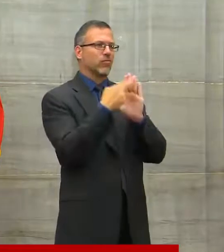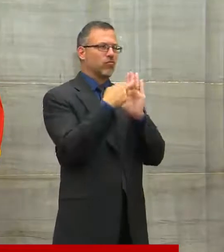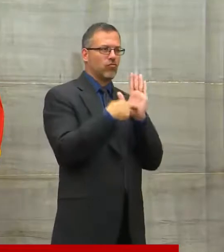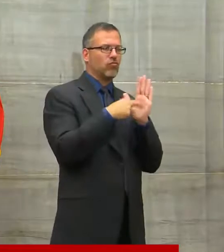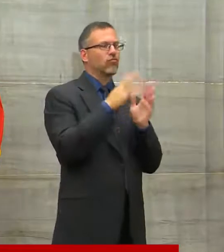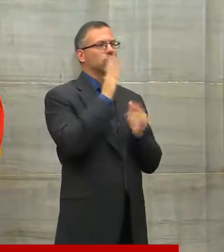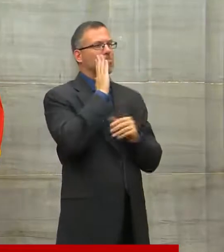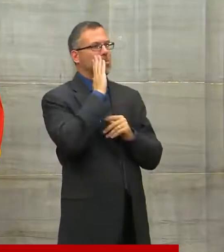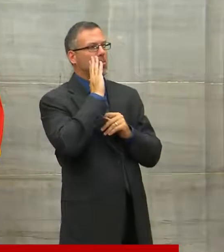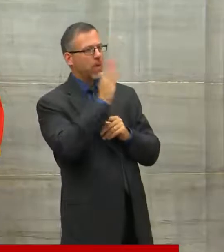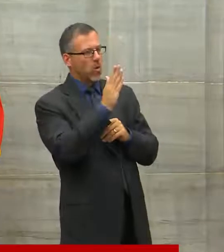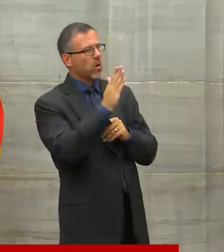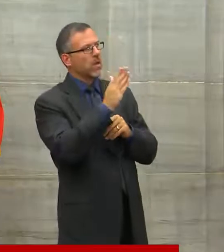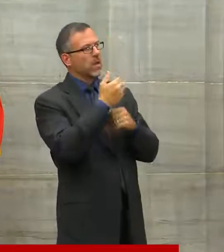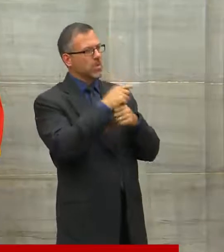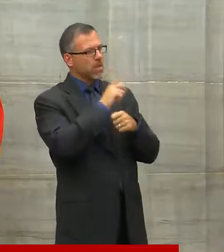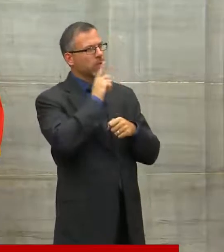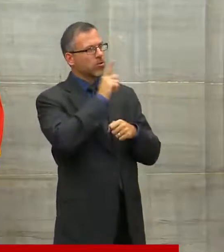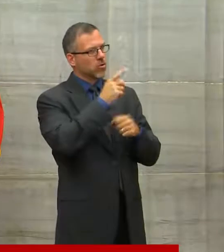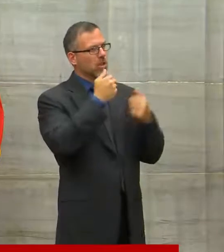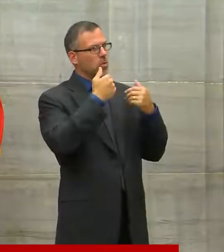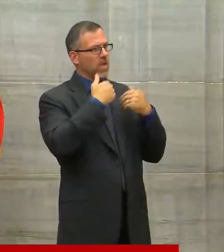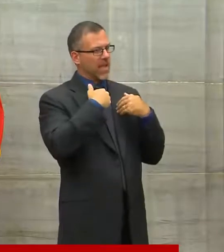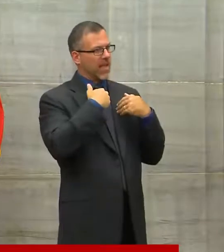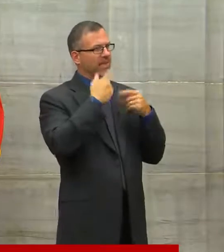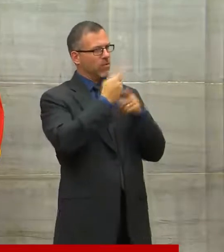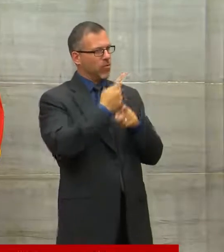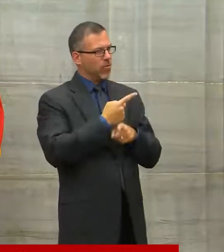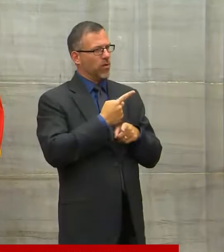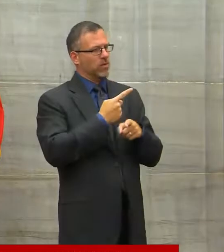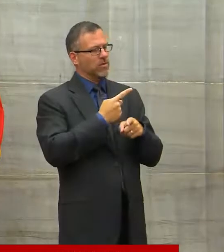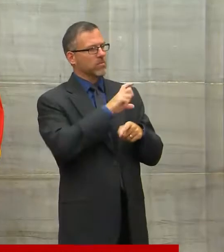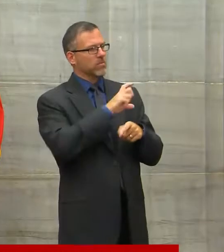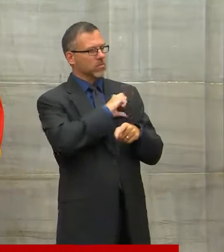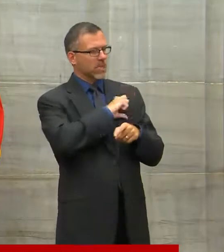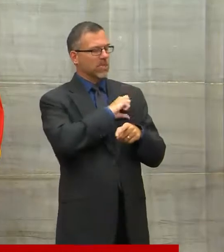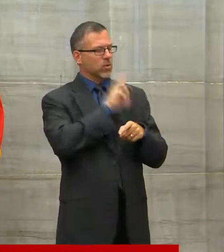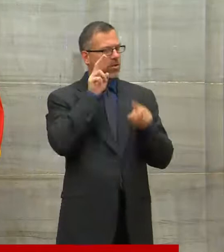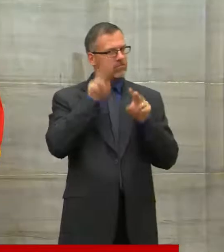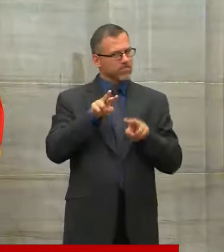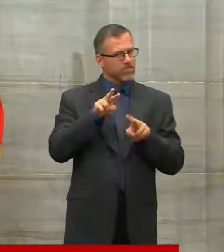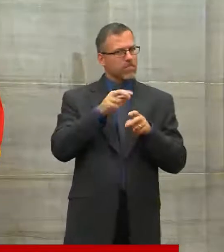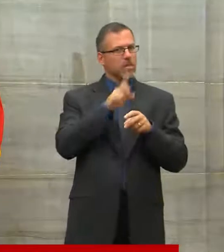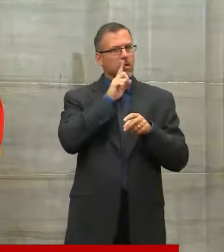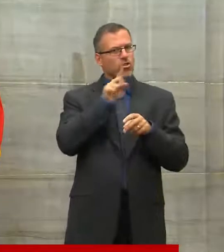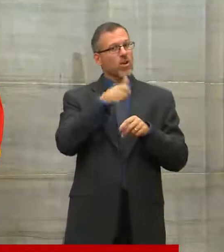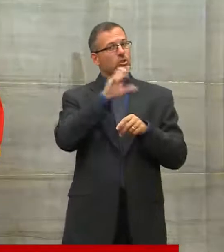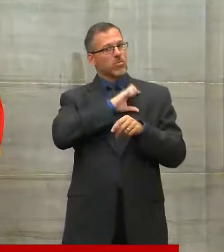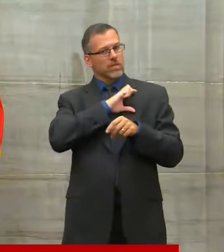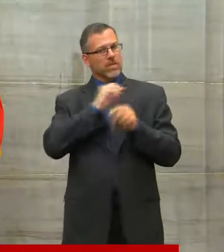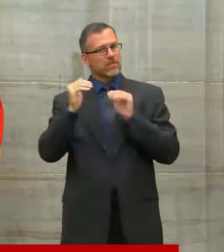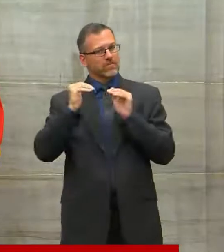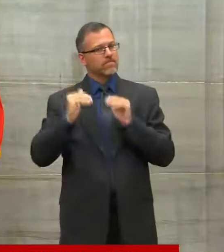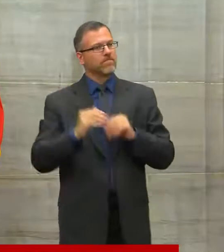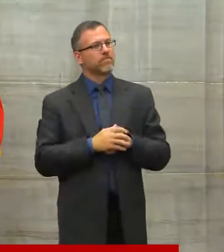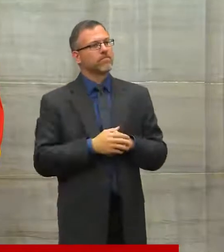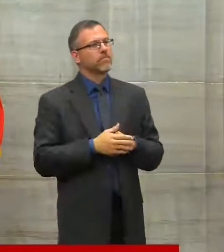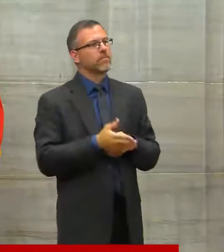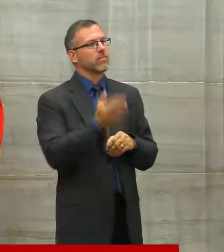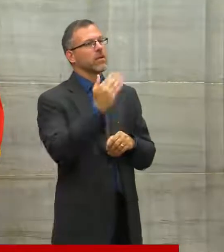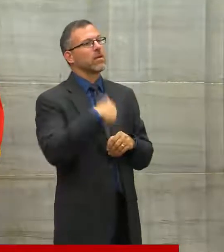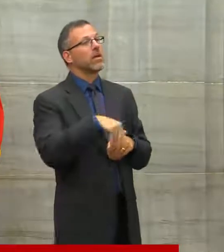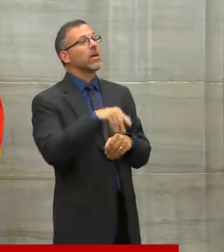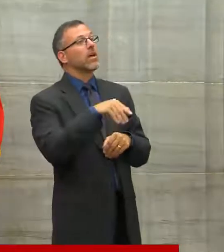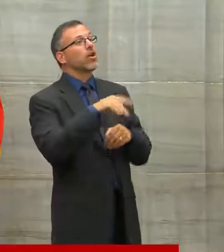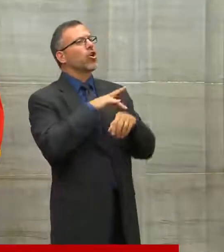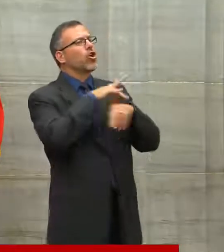enforce the desire to have that oversight. And then my last question for you is turning to a different subject. The elections are coming up. Early